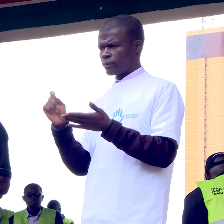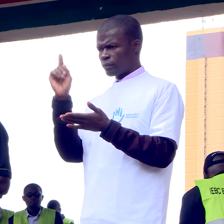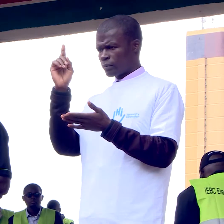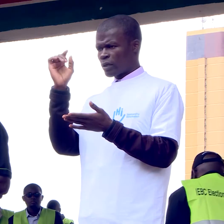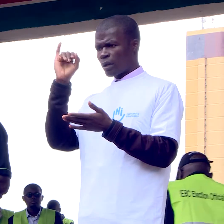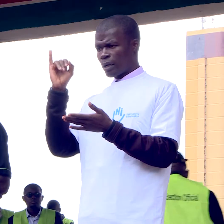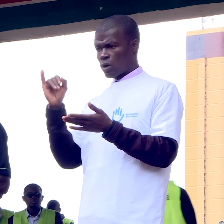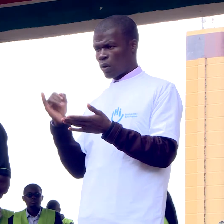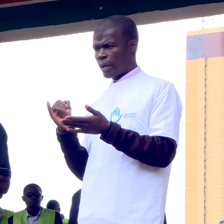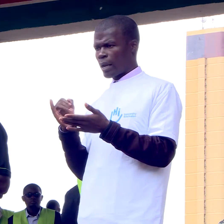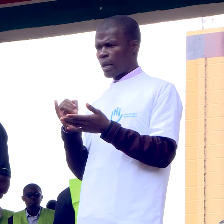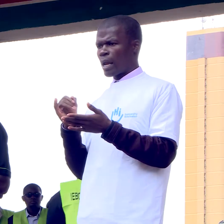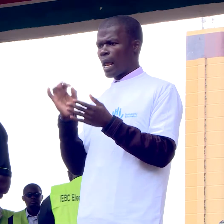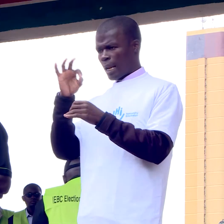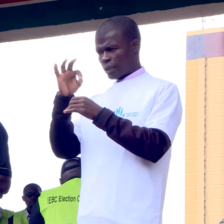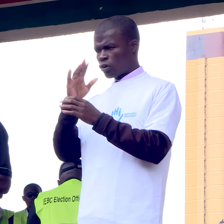the 2022 elections.